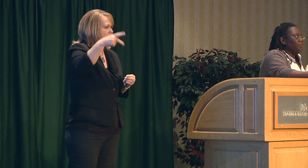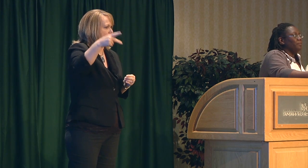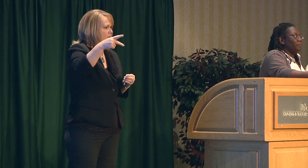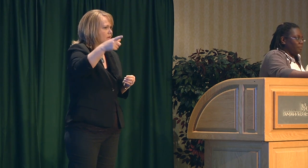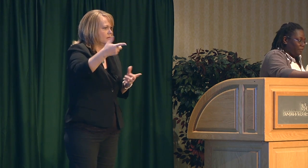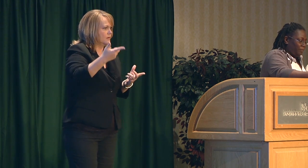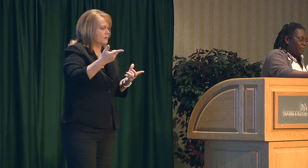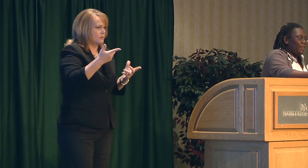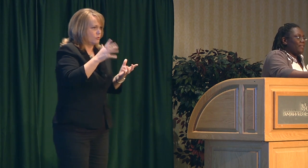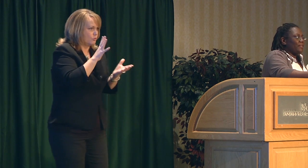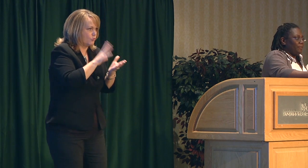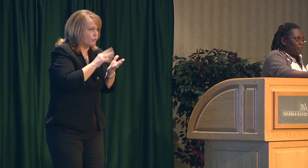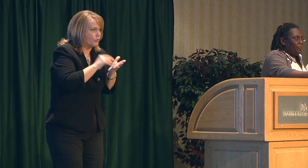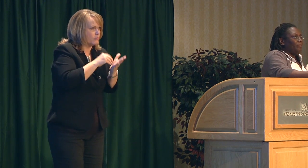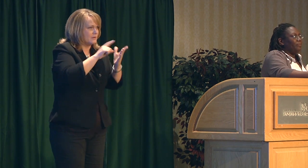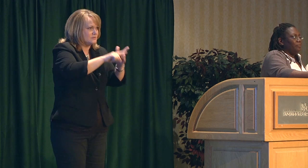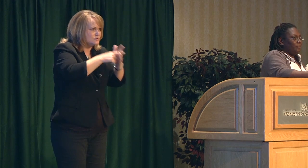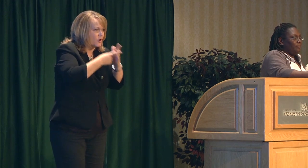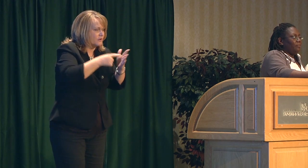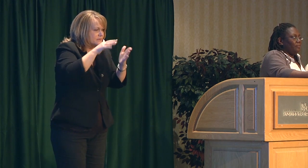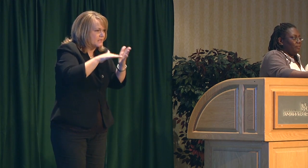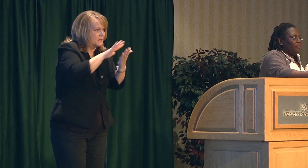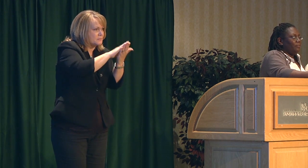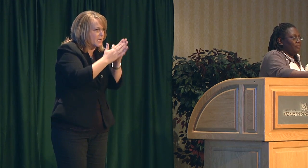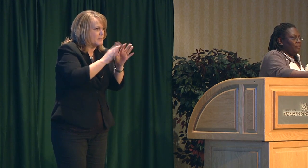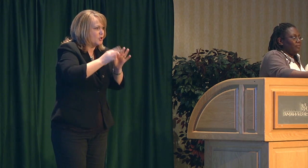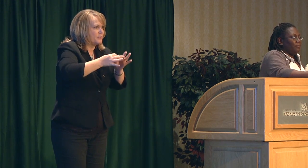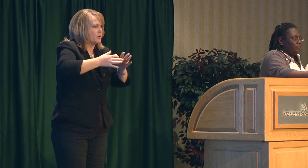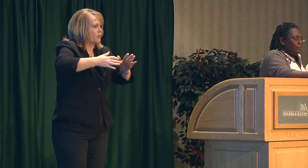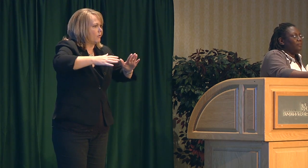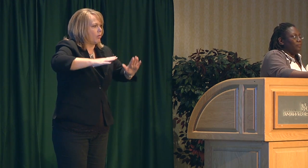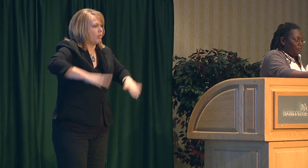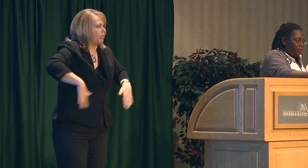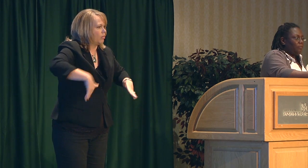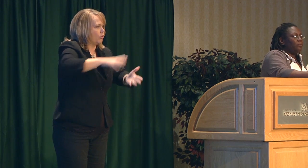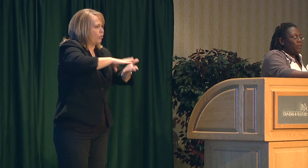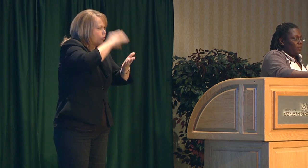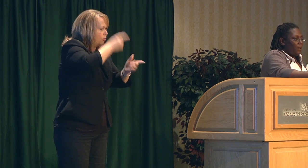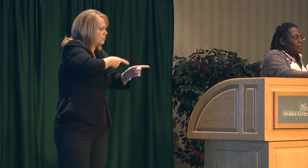your study. You don't get access to specific medical